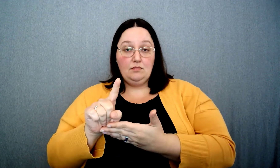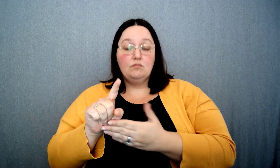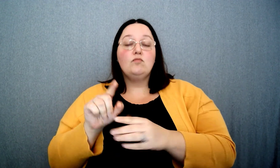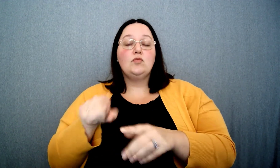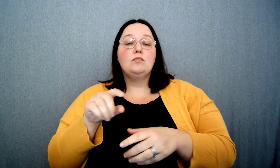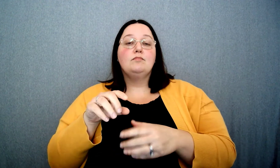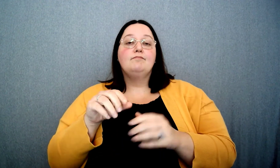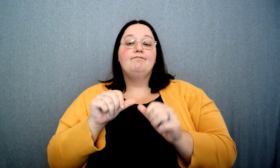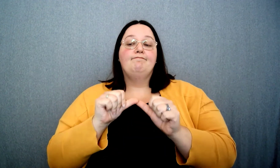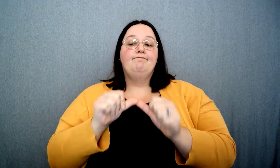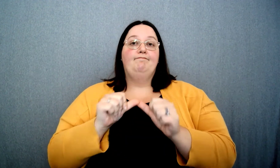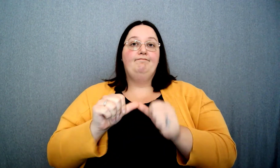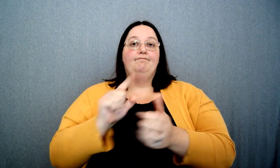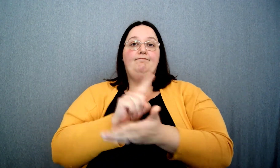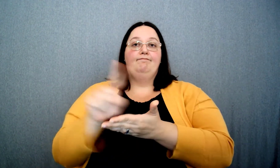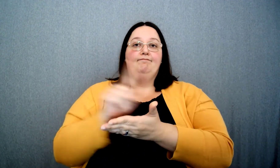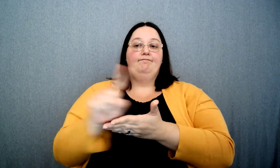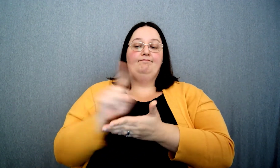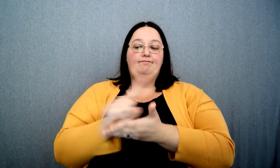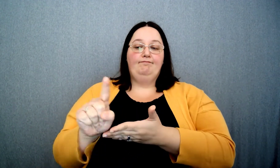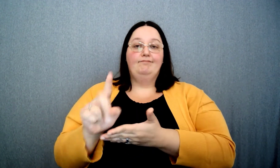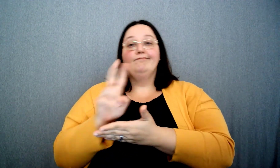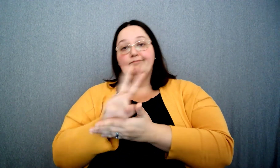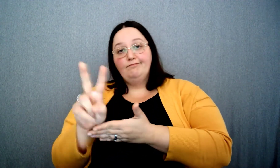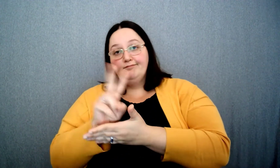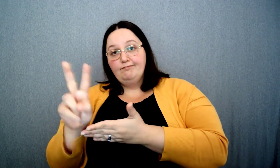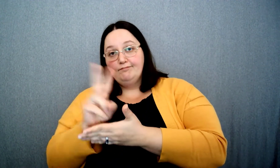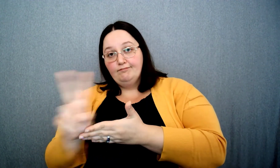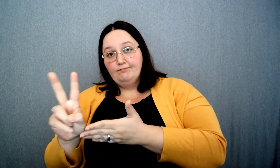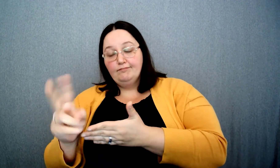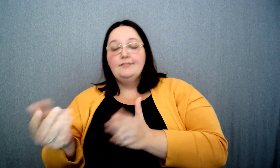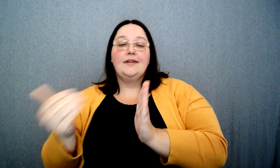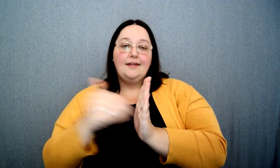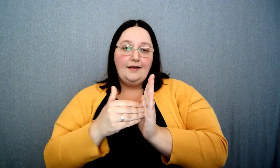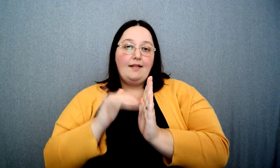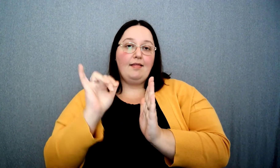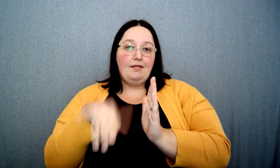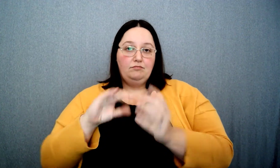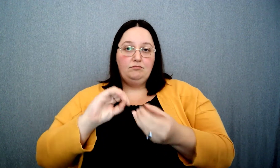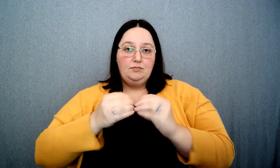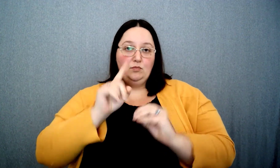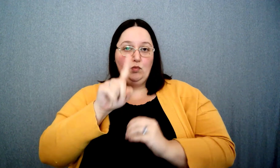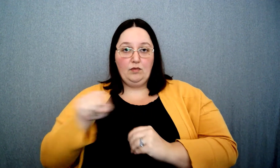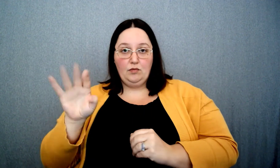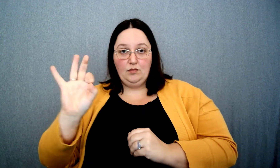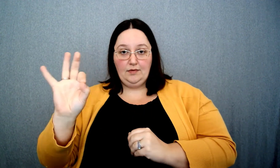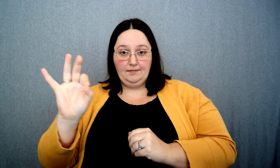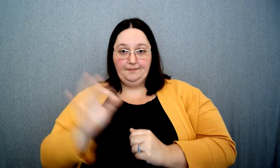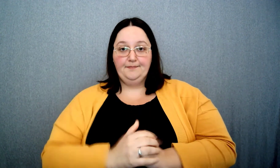Every week, like with every hour, you need to move the sign again and again. That is also 1 through